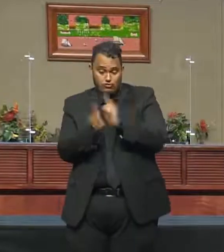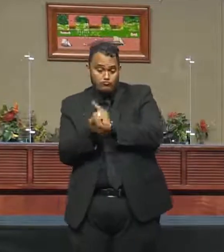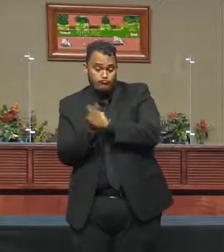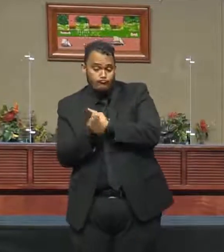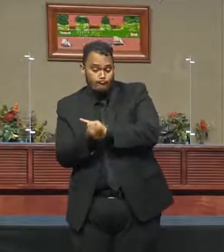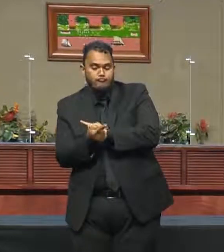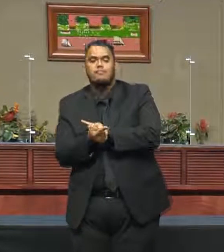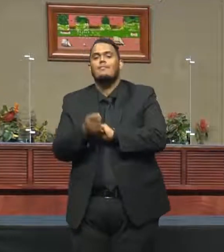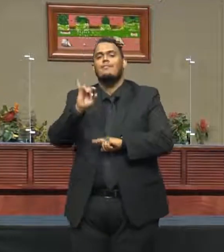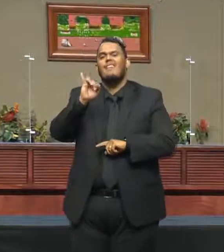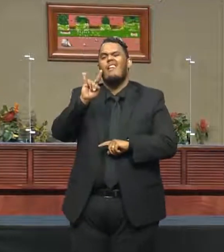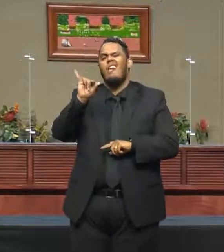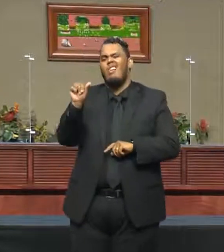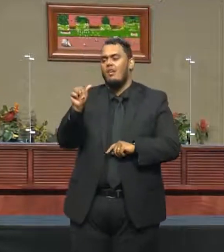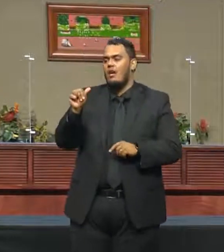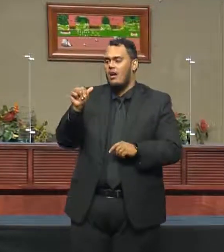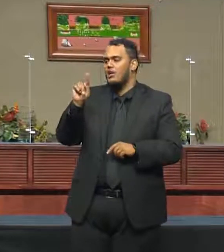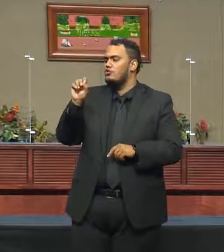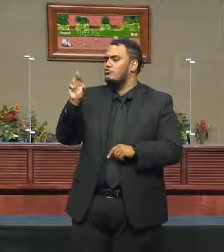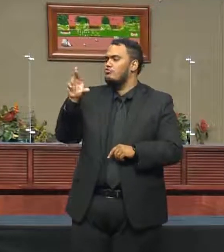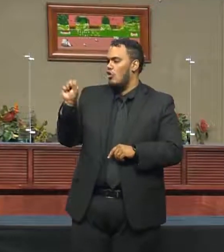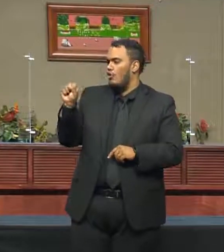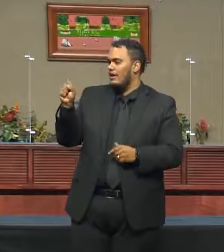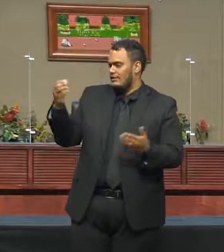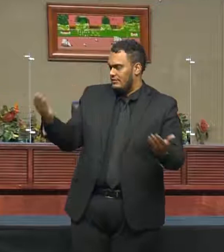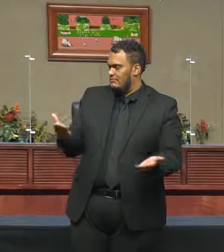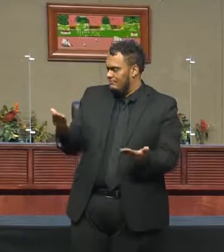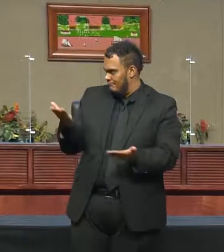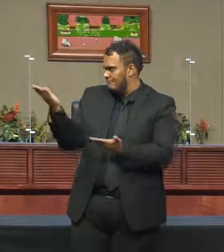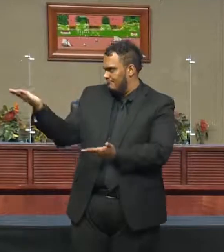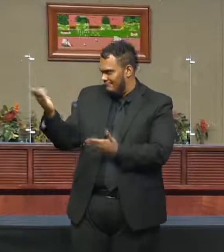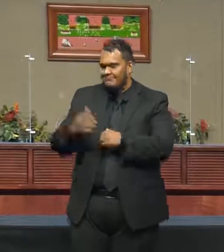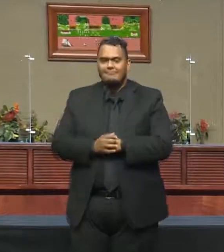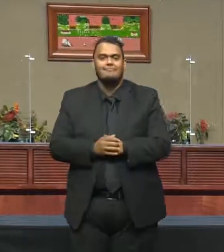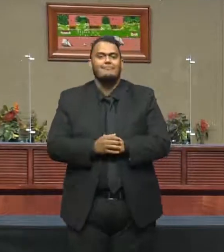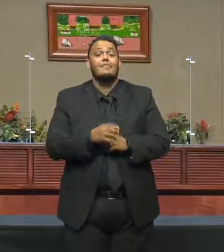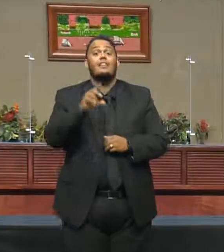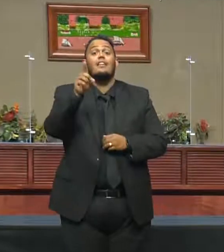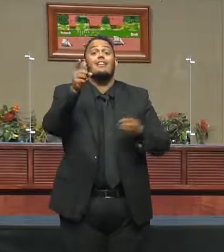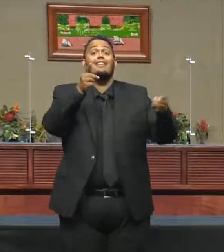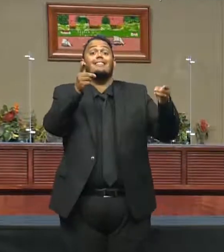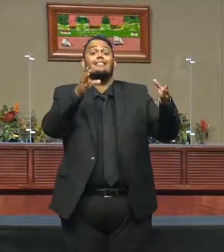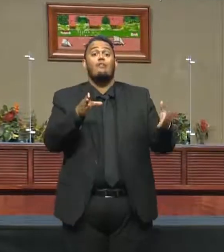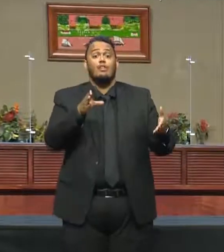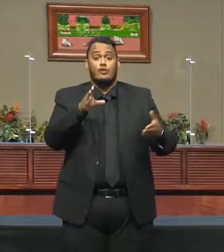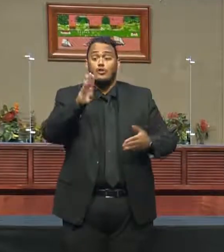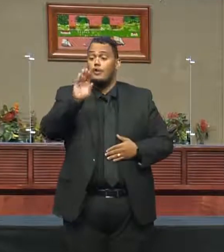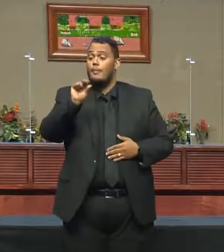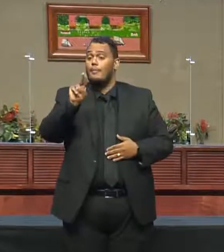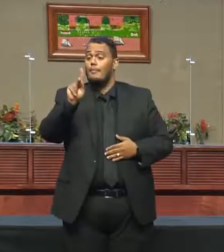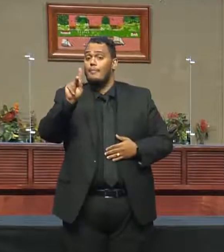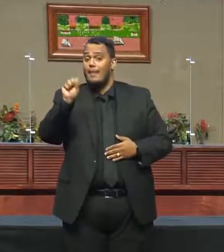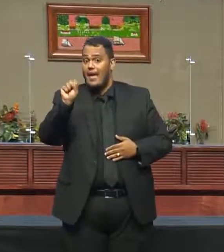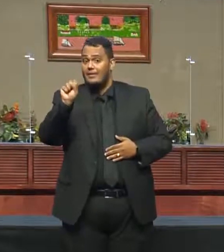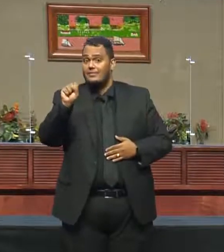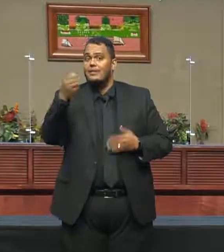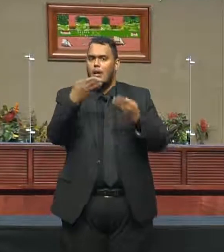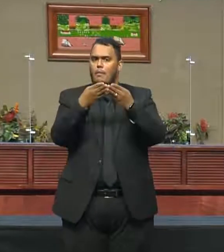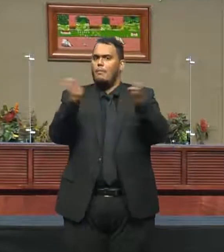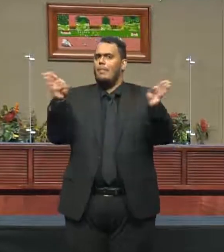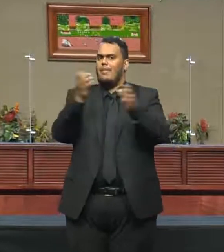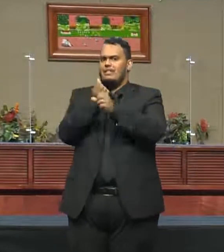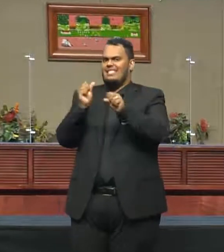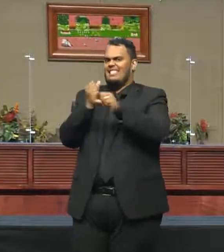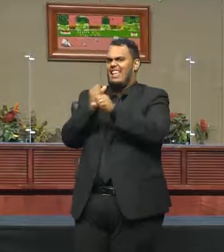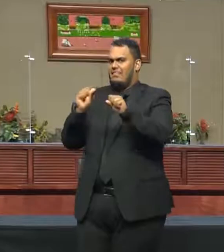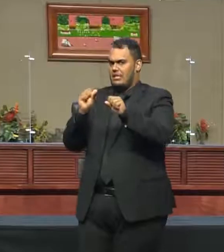Torres, who's here, and we have Director Banks, our Public Safety Director, here as well. So we'll open it up for any